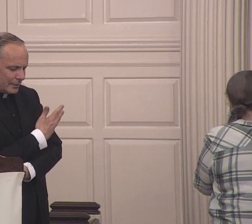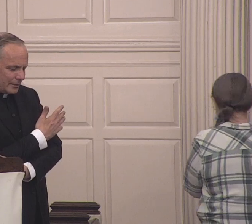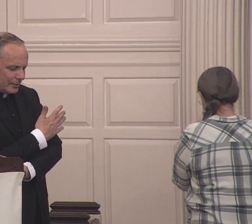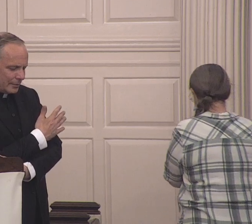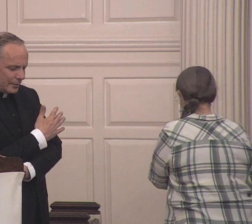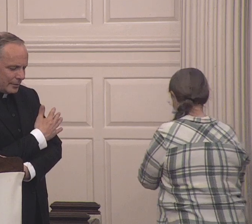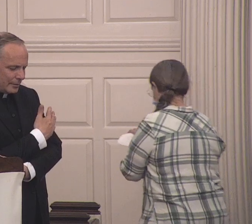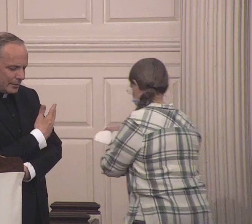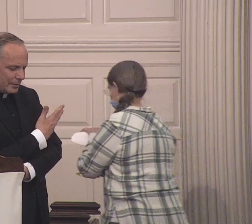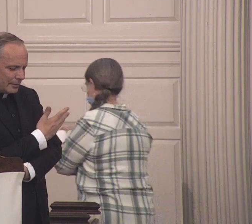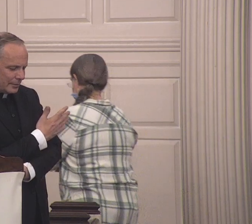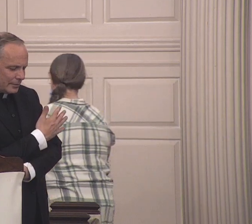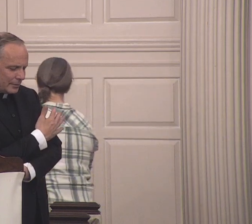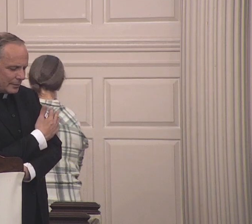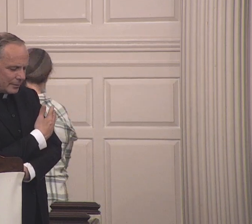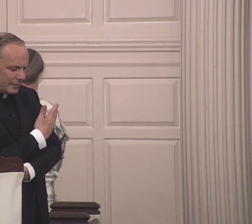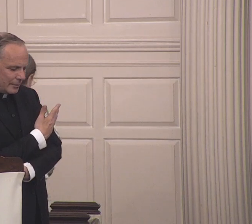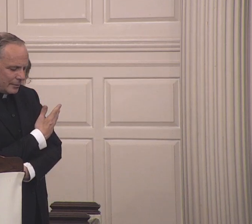nobis.